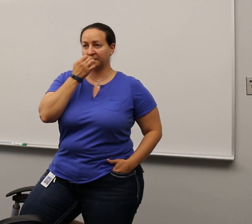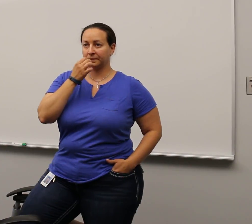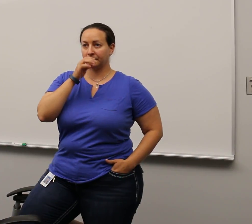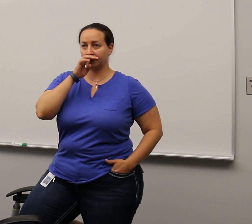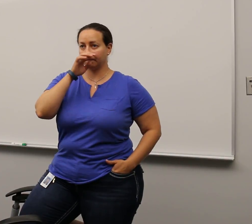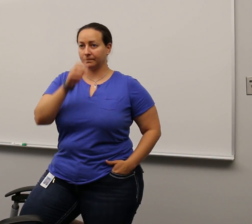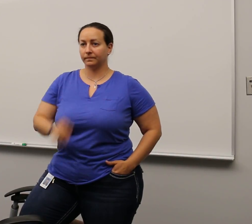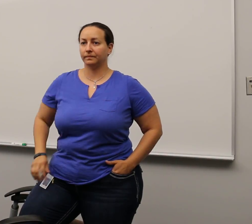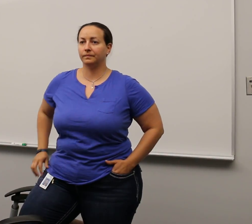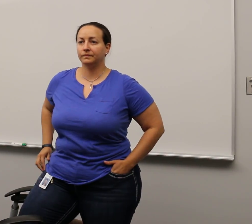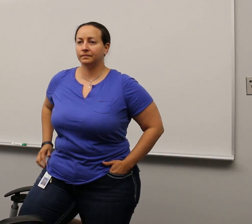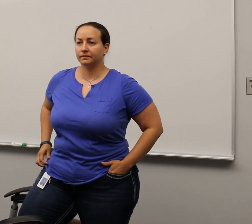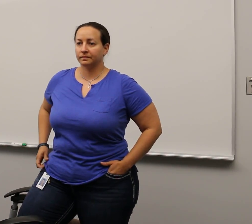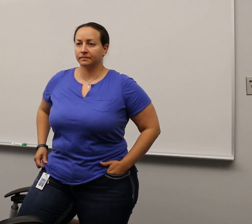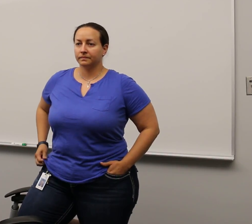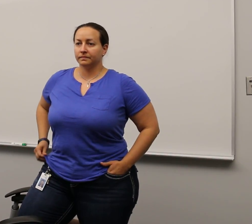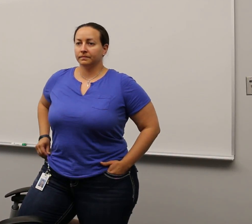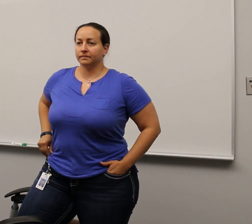And you've got Stephanie and the camera, right?